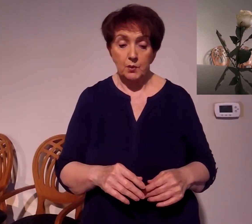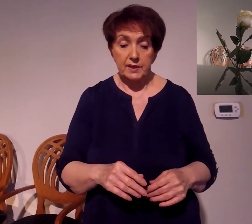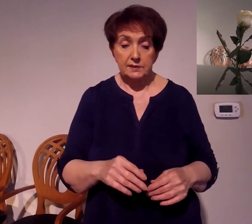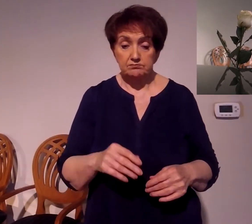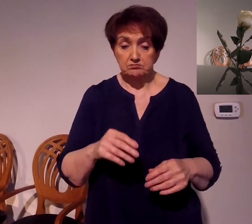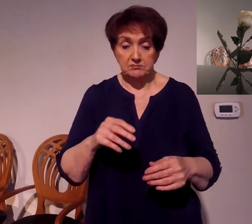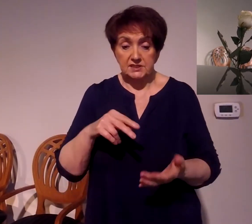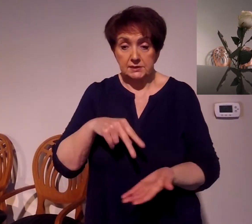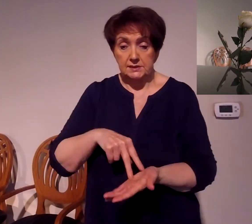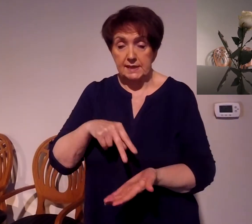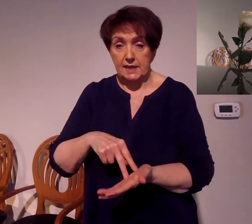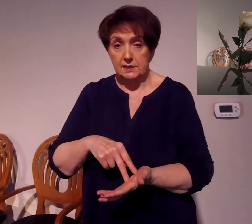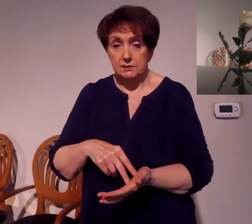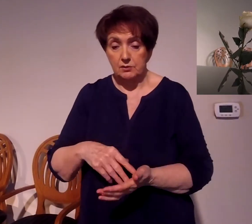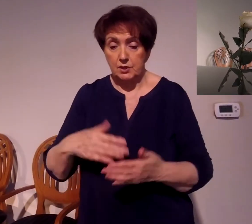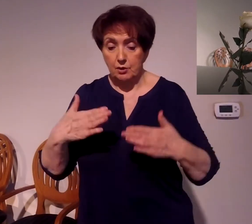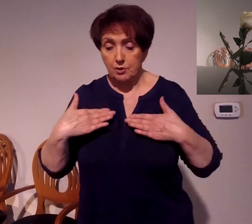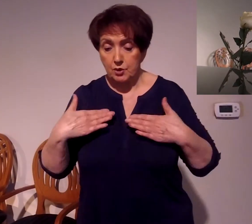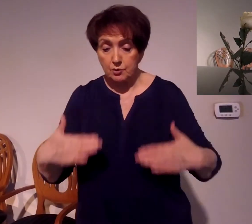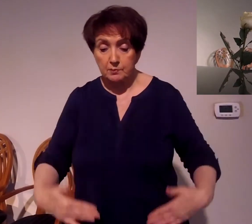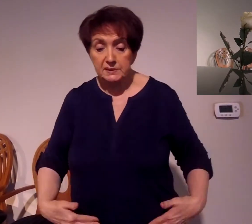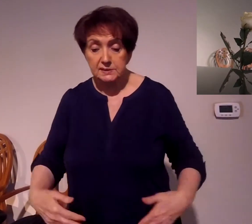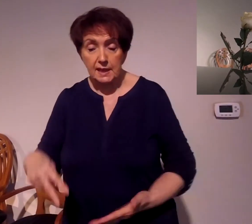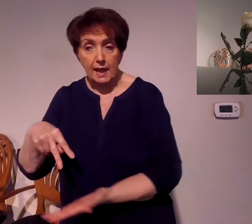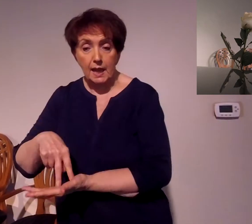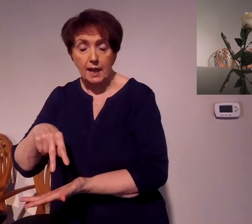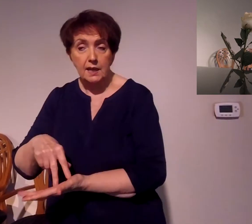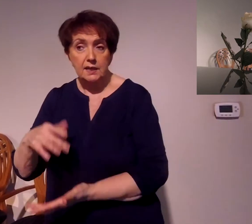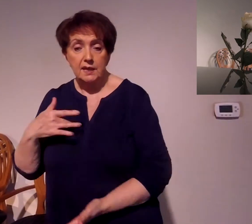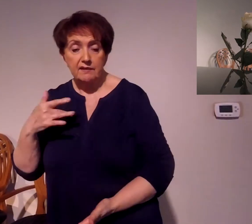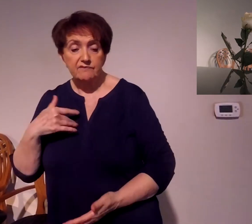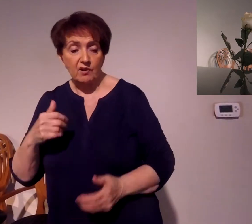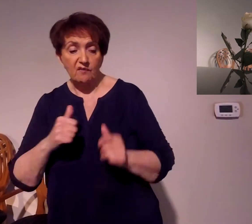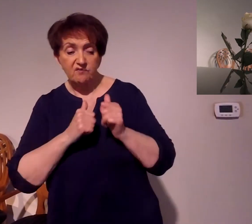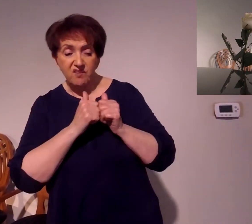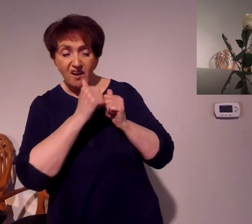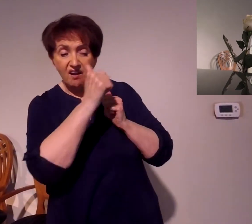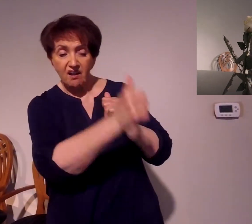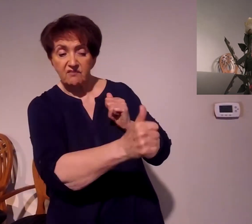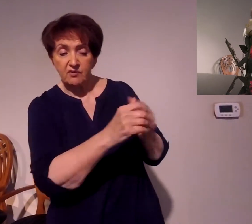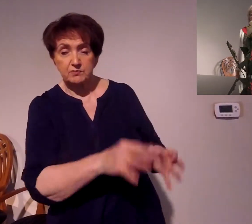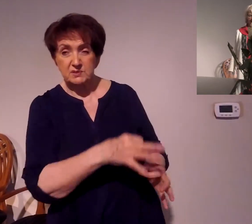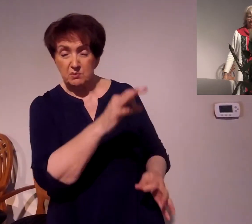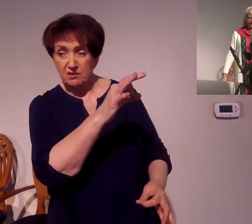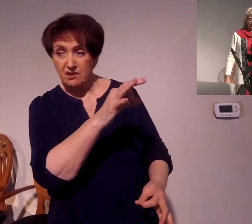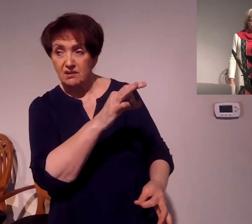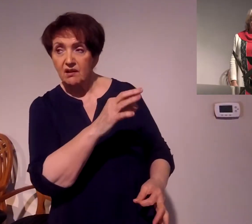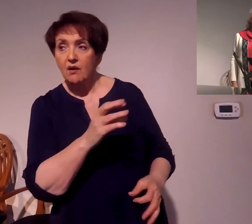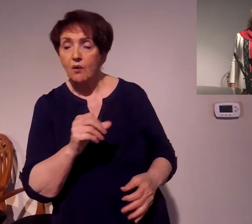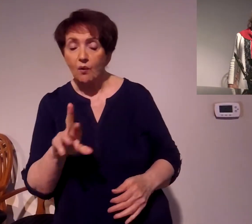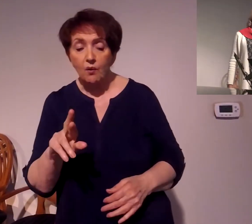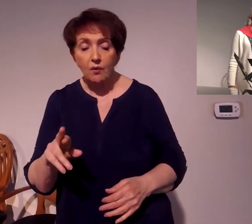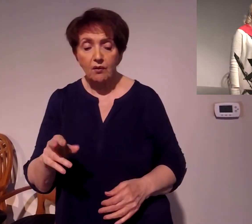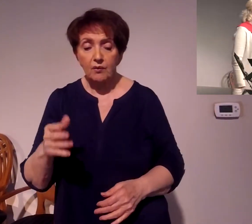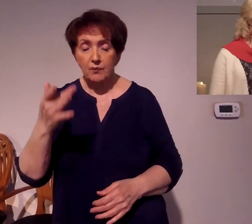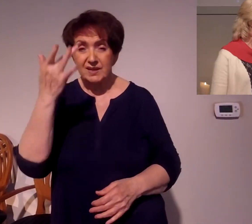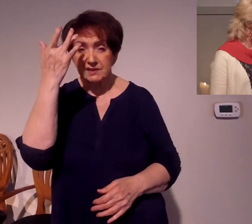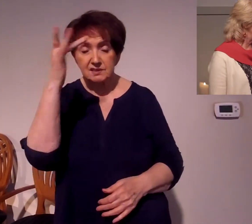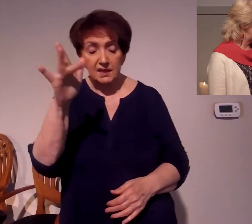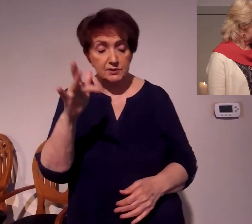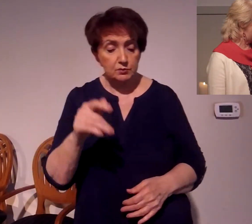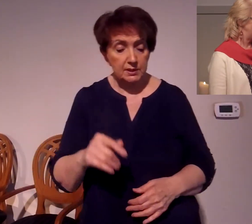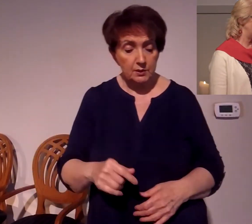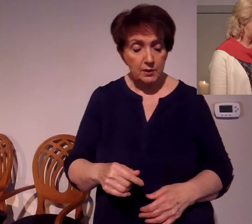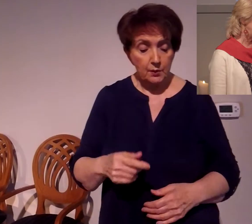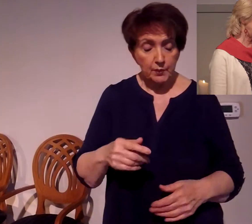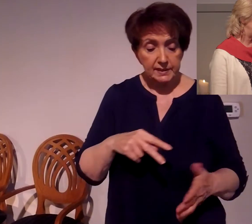look at spirit and look at the divine and feel very far away from it, or we can intellectually stand in the divine side and